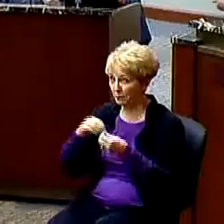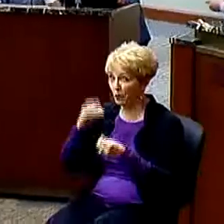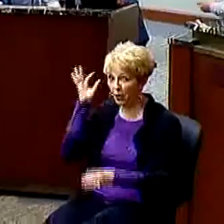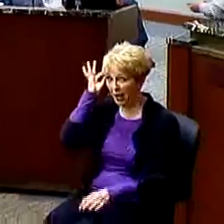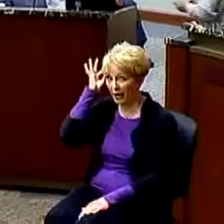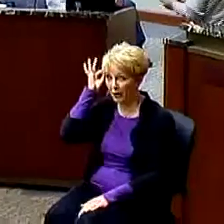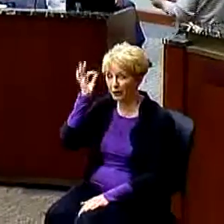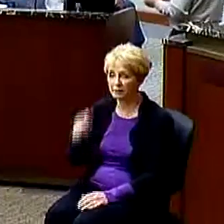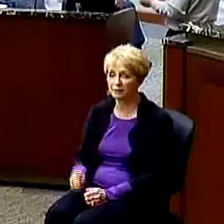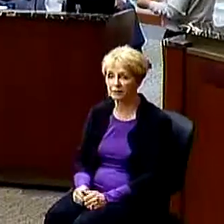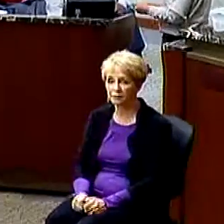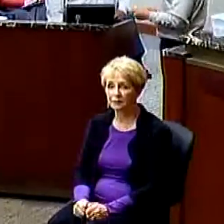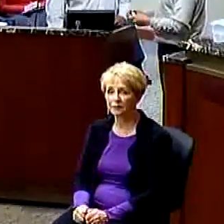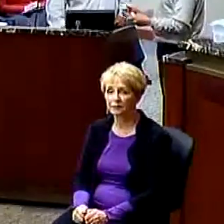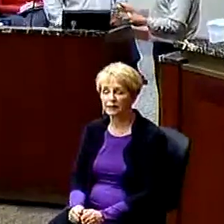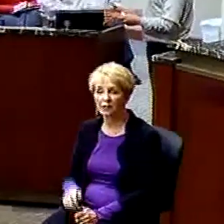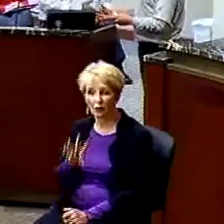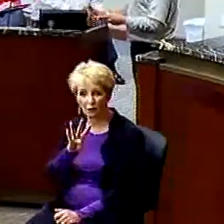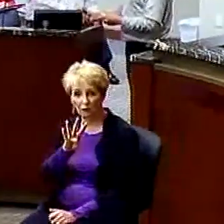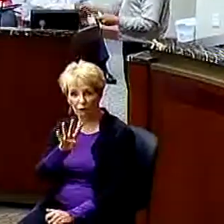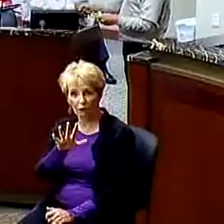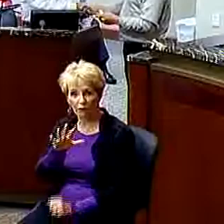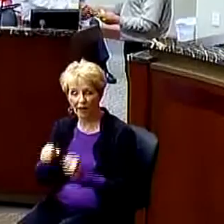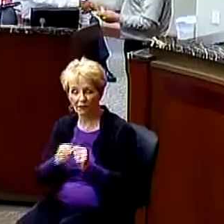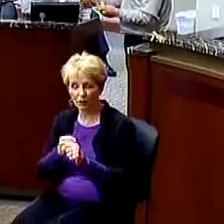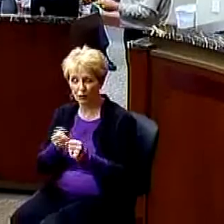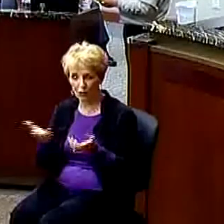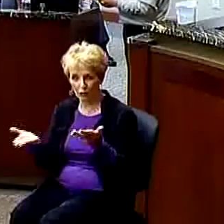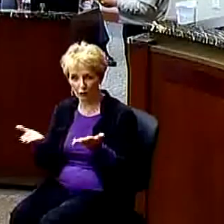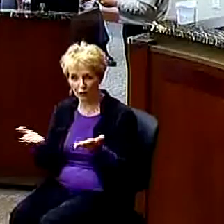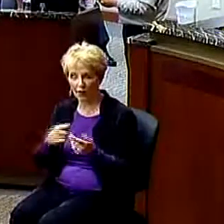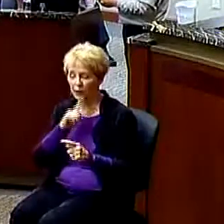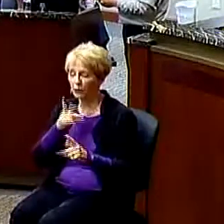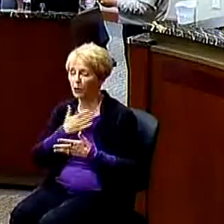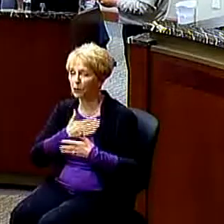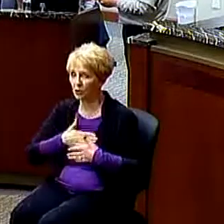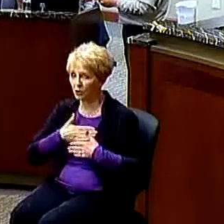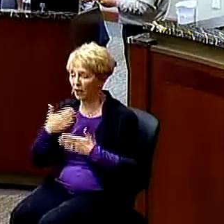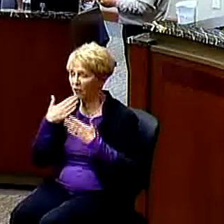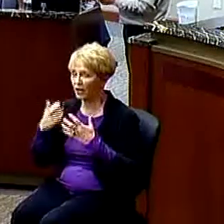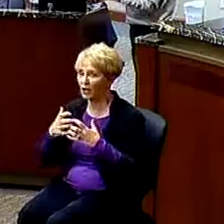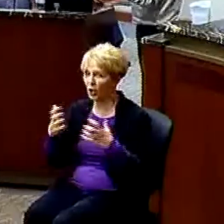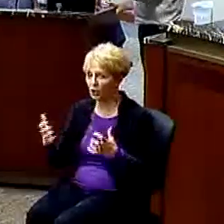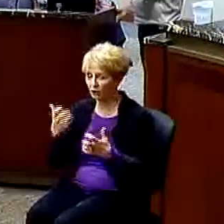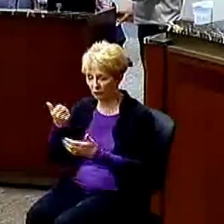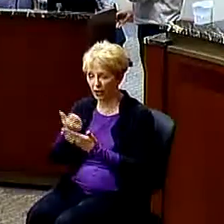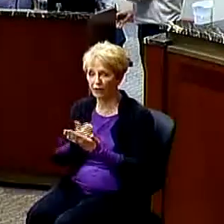A lot more hair. It's 45 years of service, Gary. I greatly appreciate it. Thank you a lot for